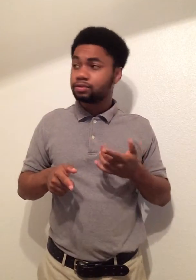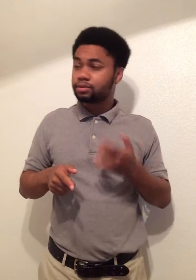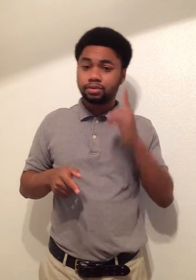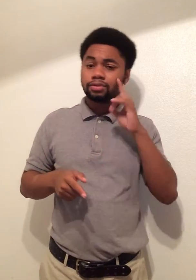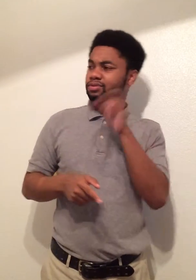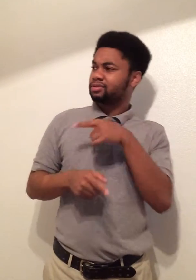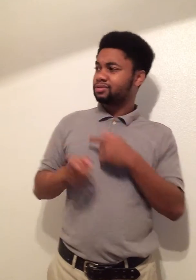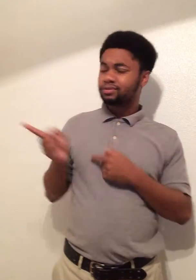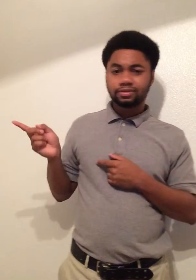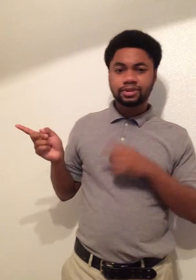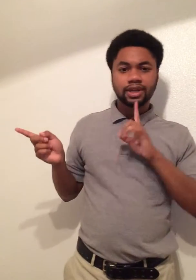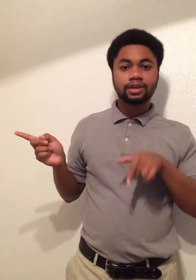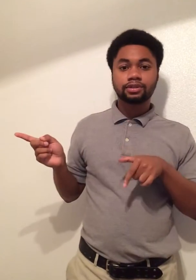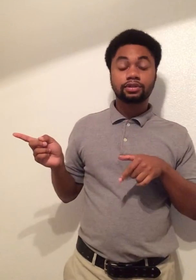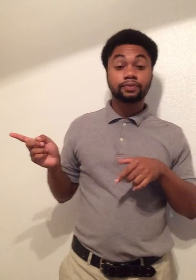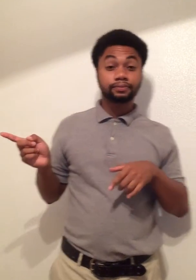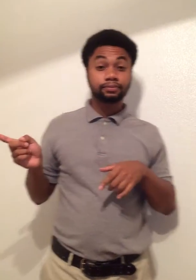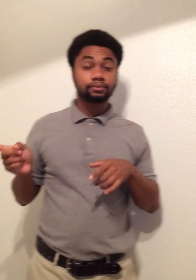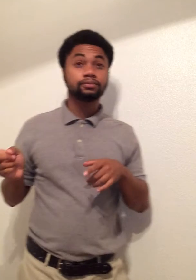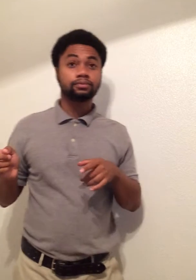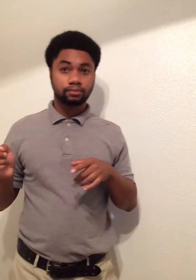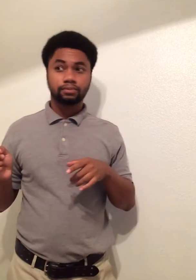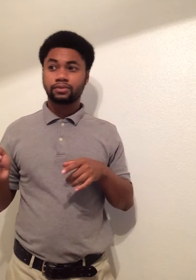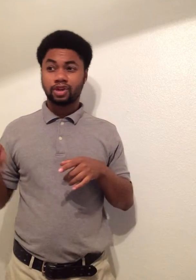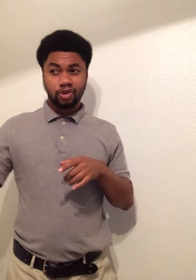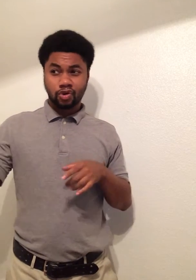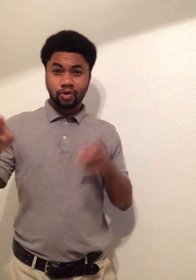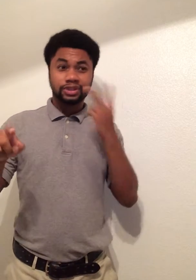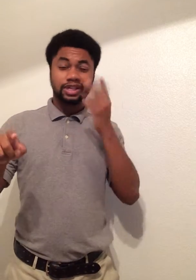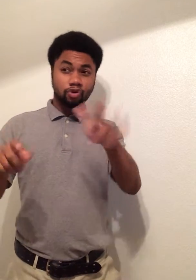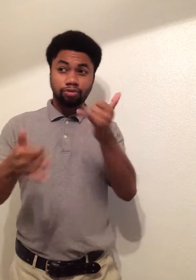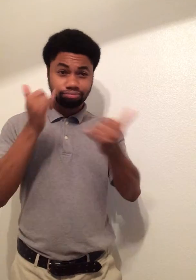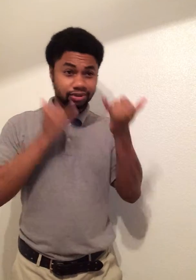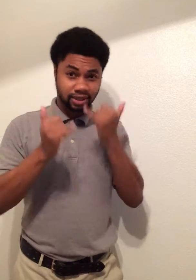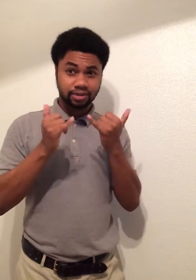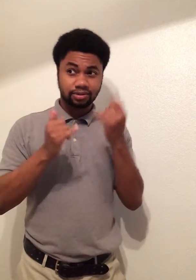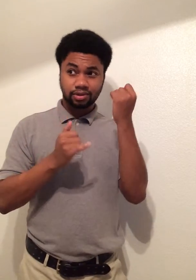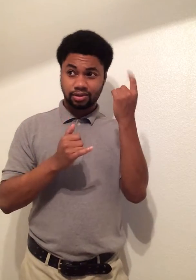made? Because everybody in here did not make 100 by a long shot.